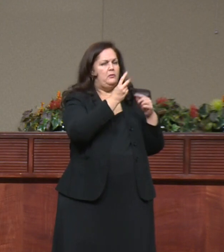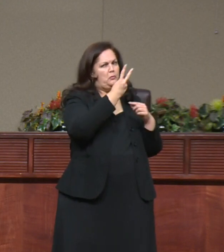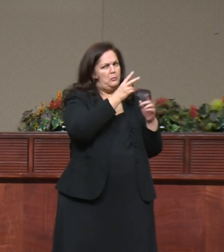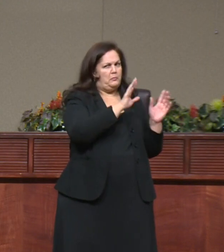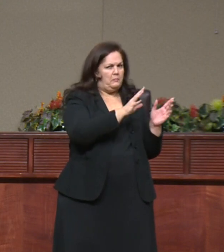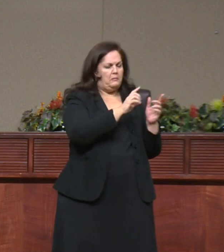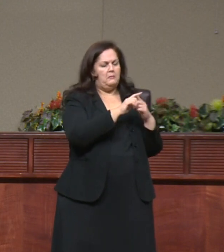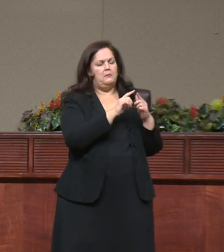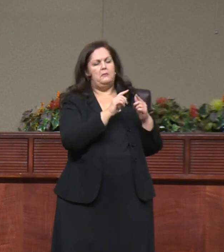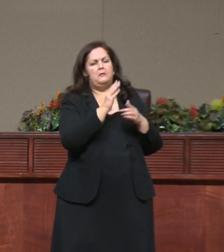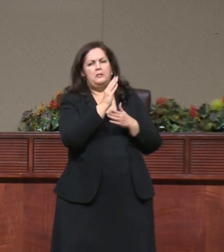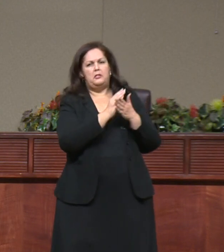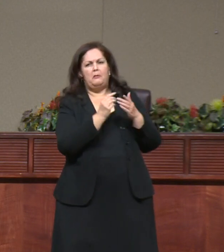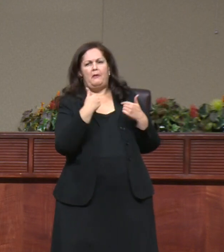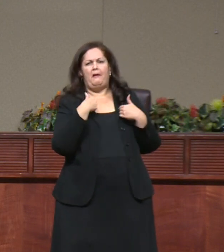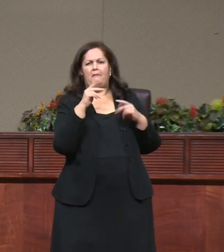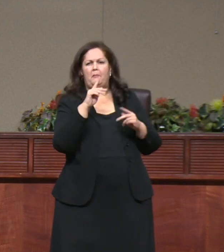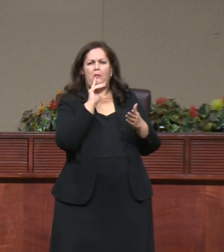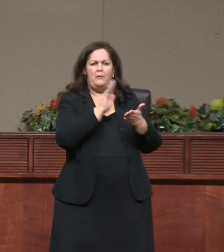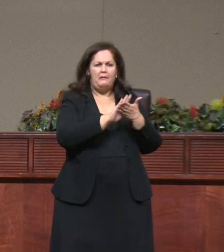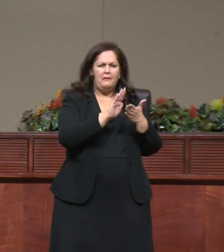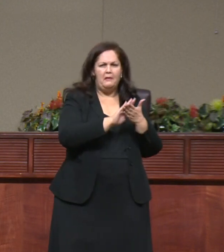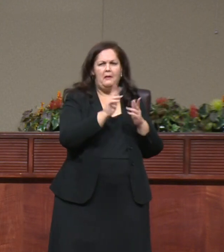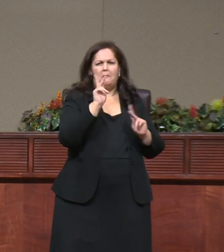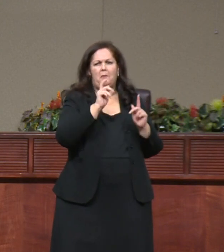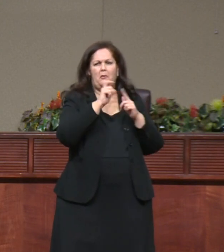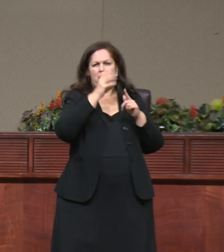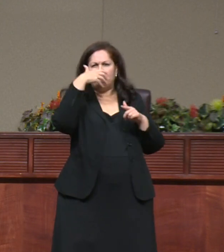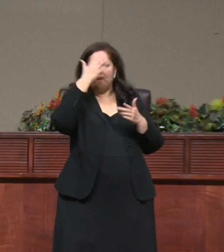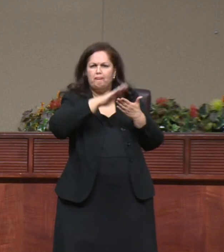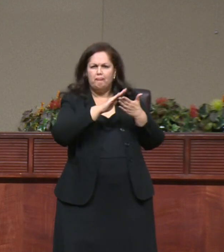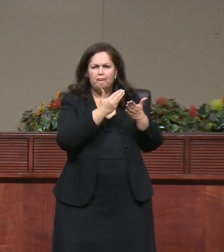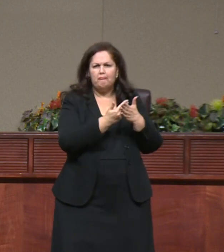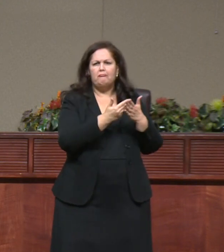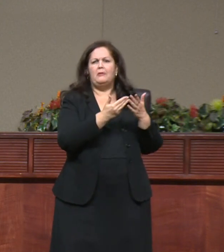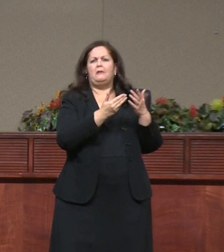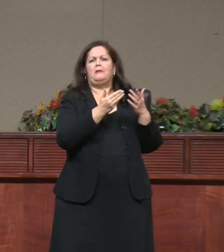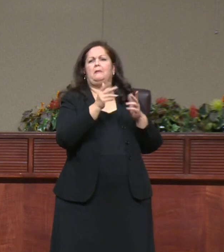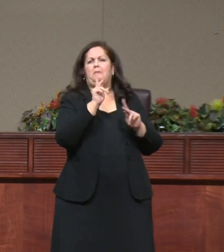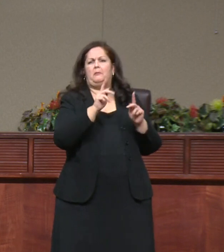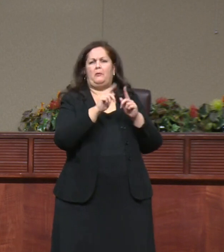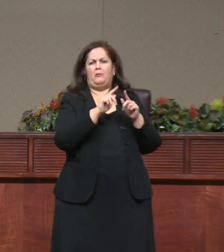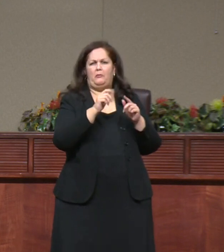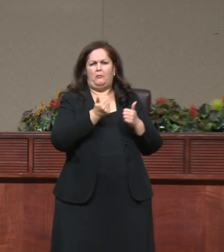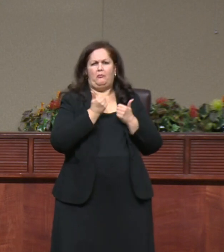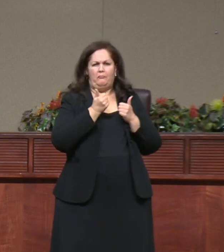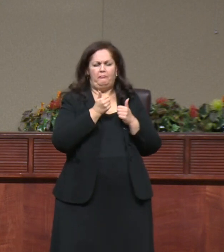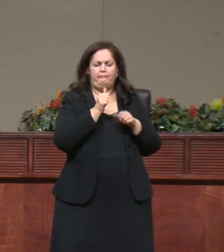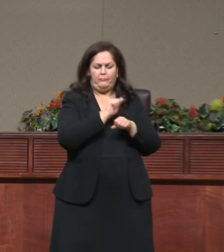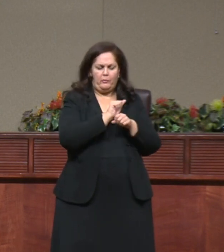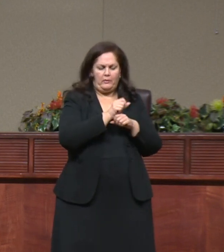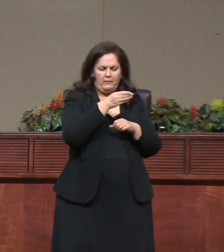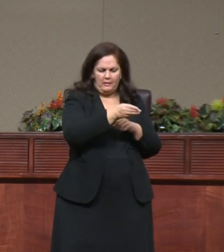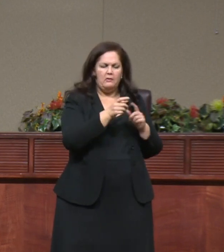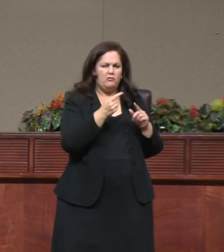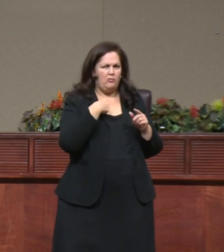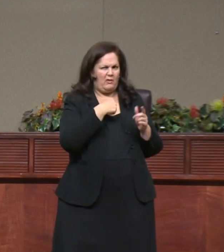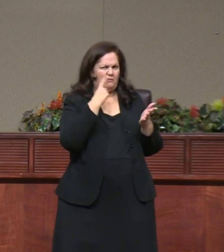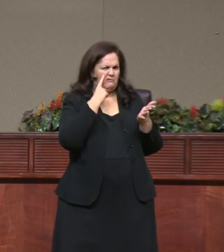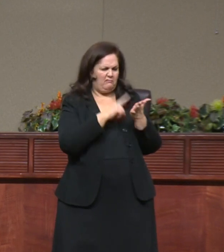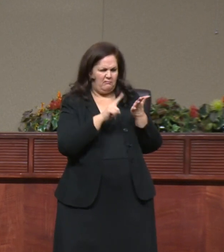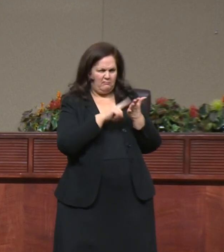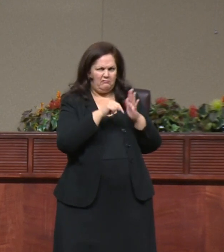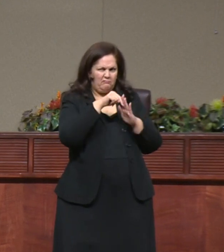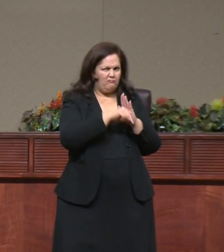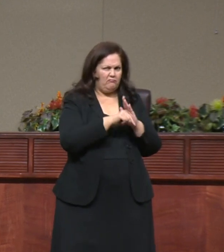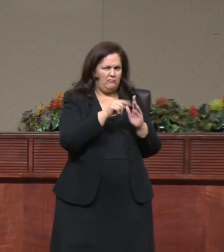have maids and chefs and people who do some errands for the housing. So we have to go and investigate those individuals as